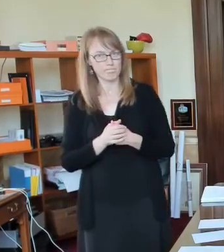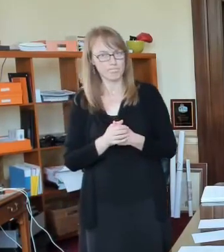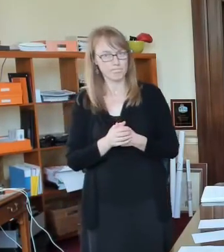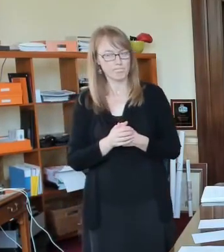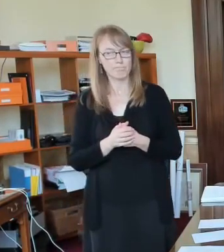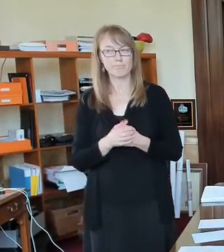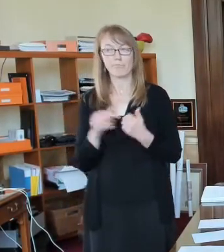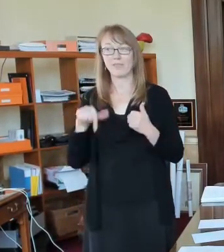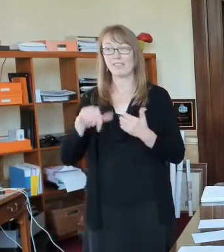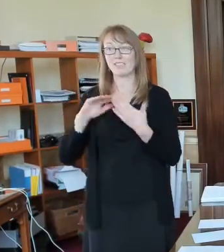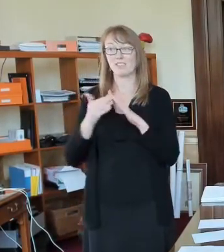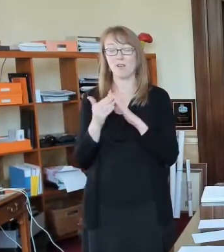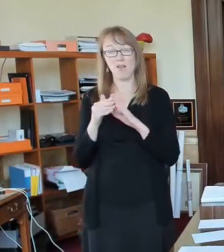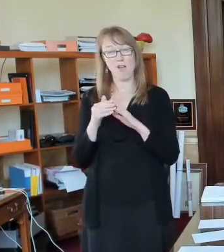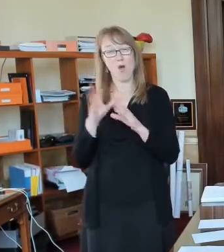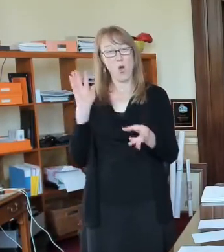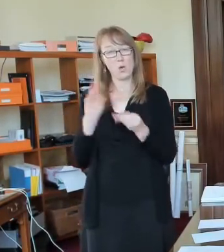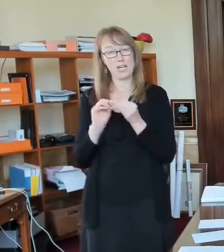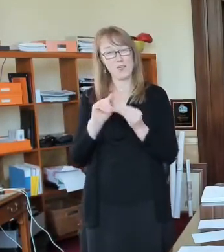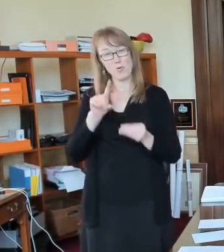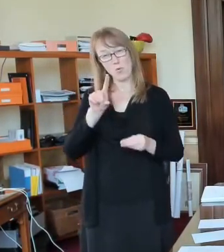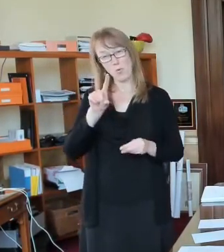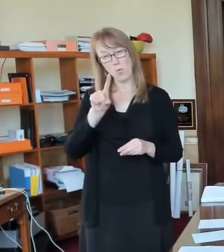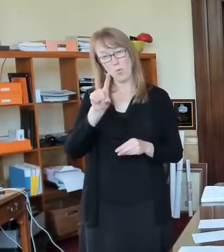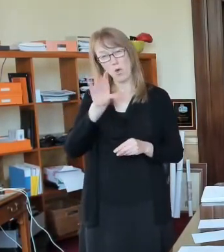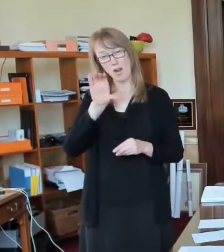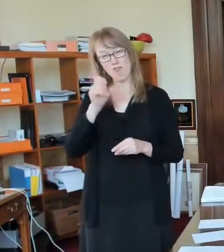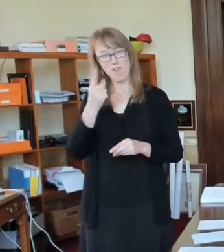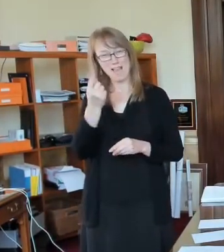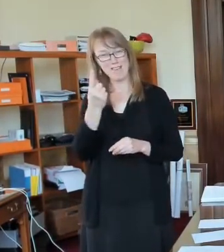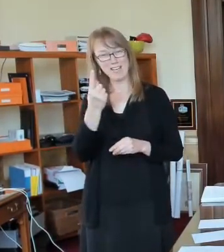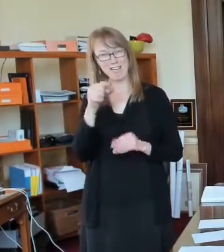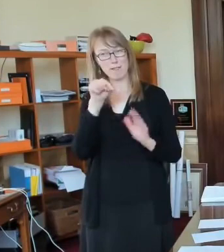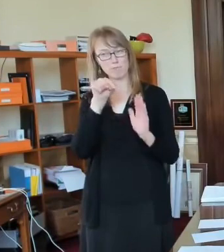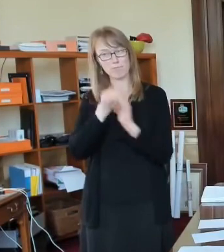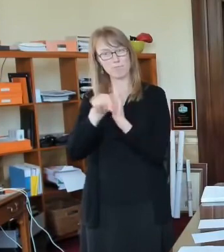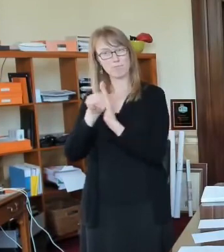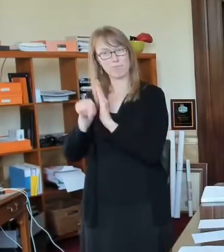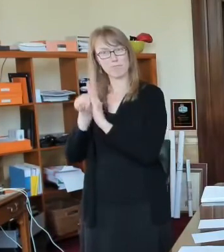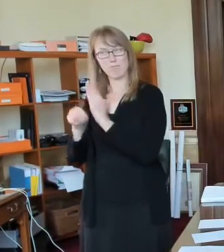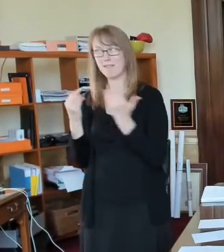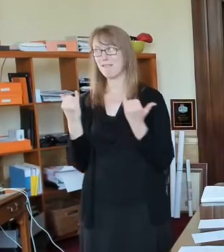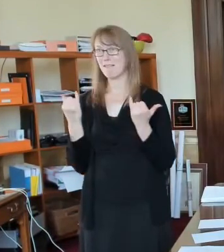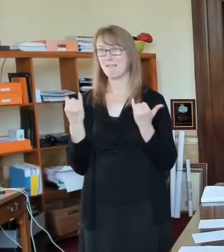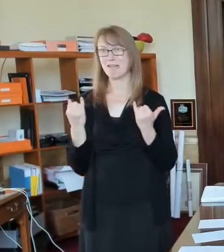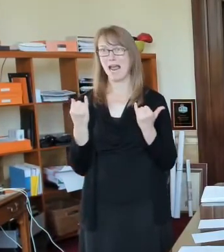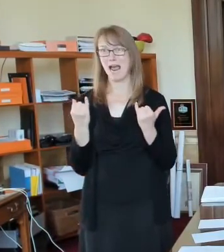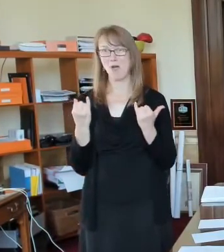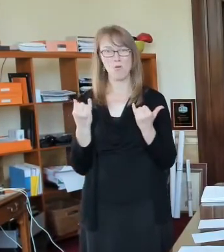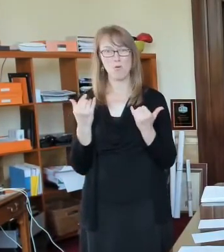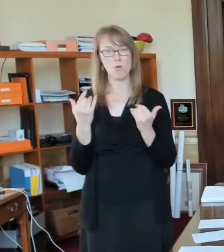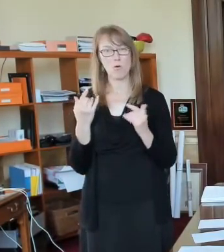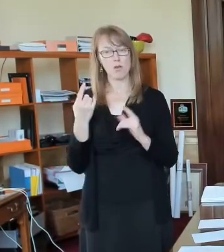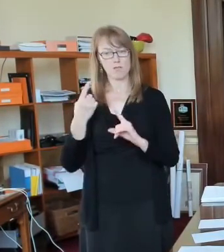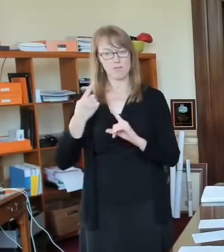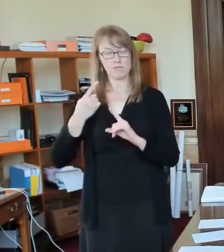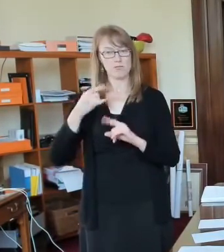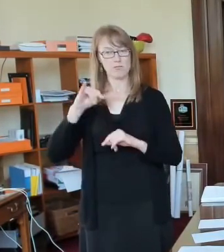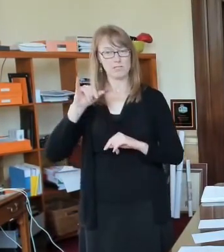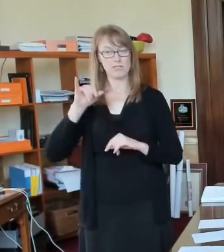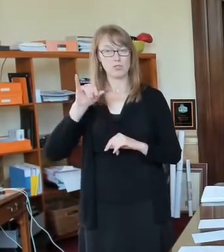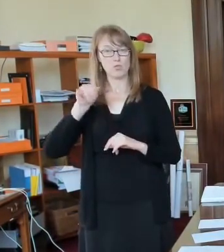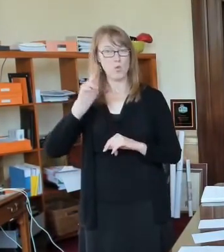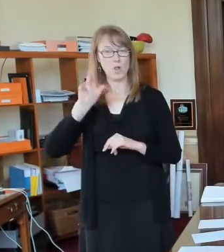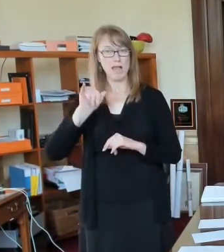been 111 homicides. And here we are, it's only the 6th of July. And